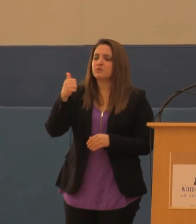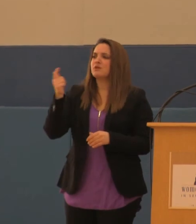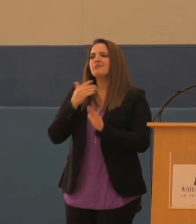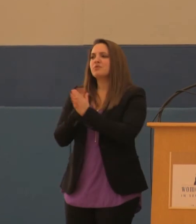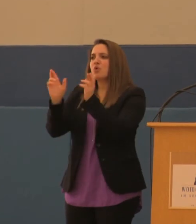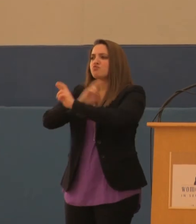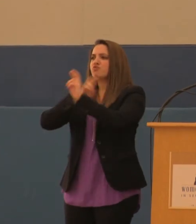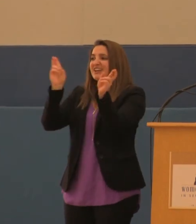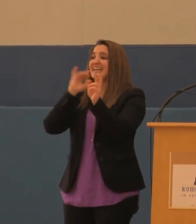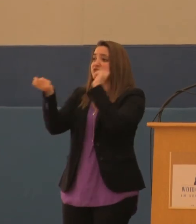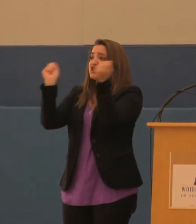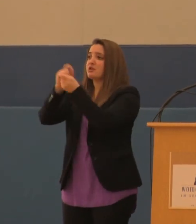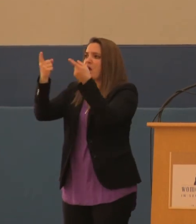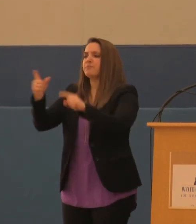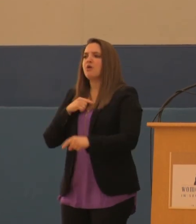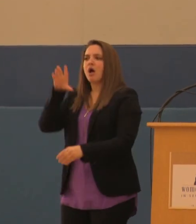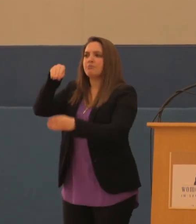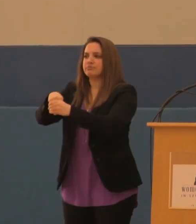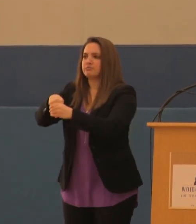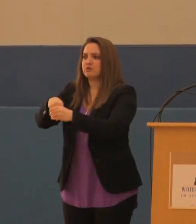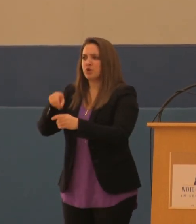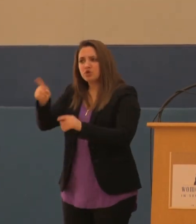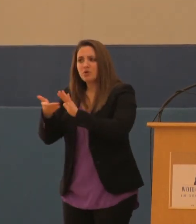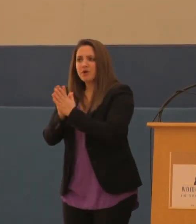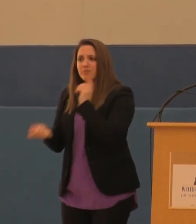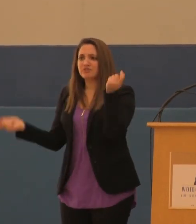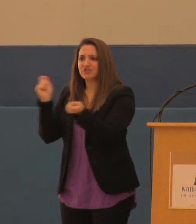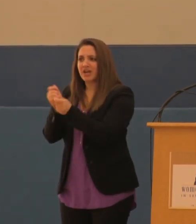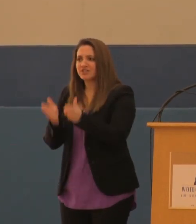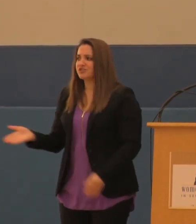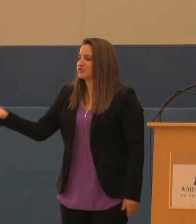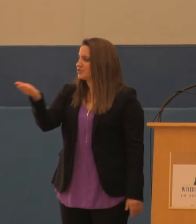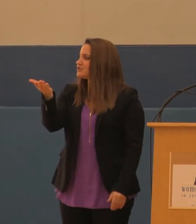in change. Be ready to be the change.